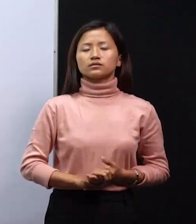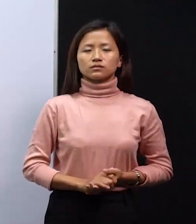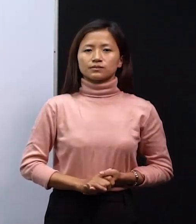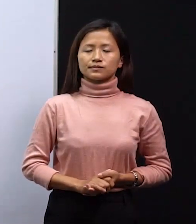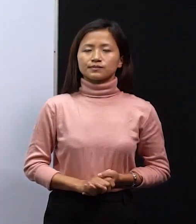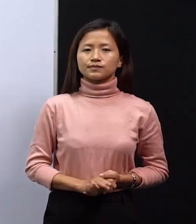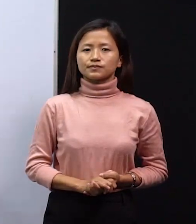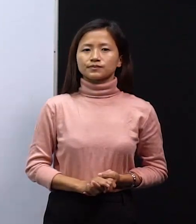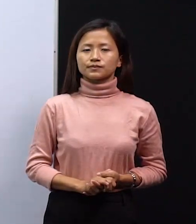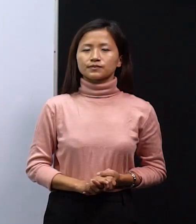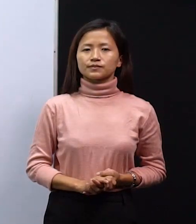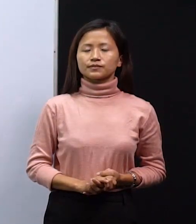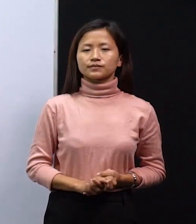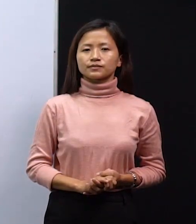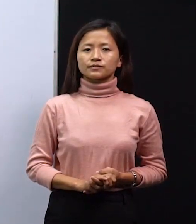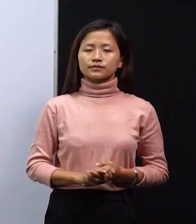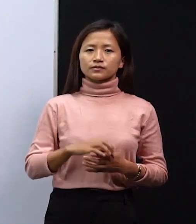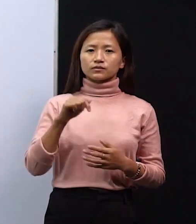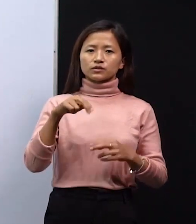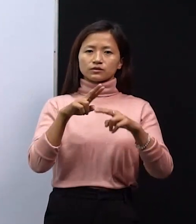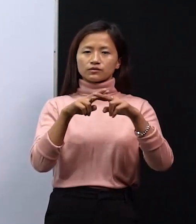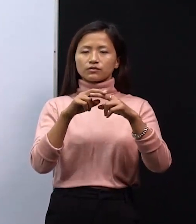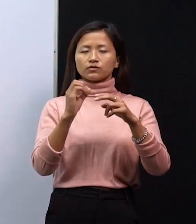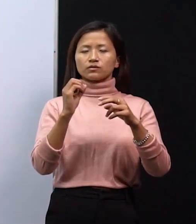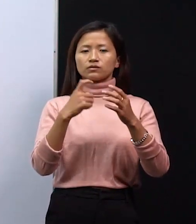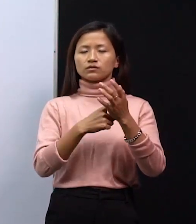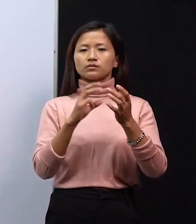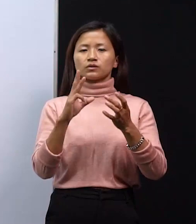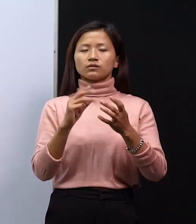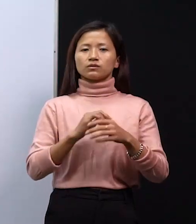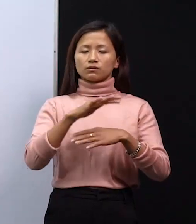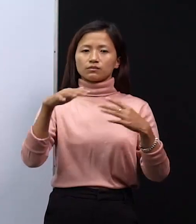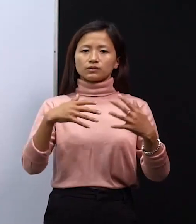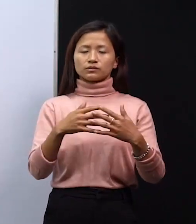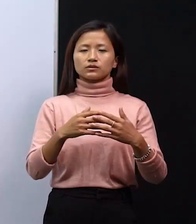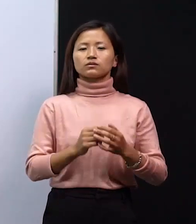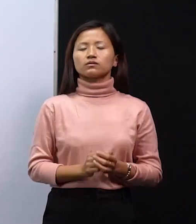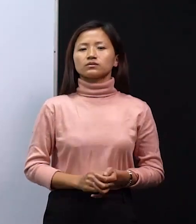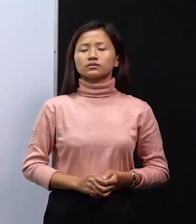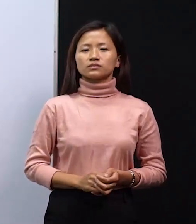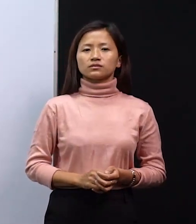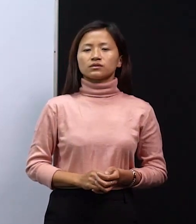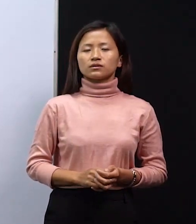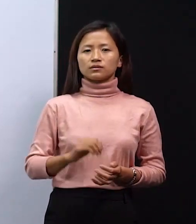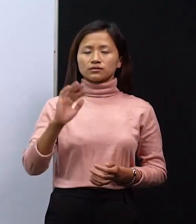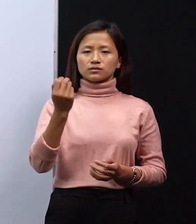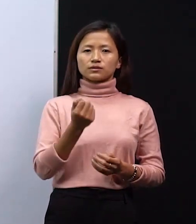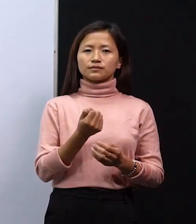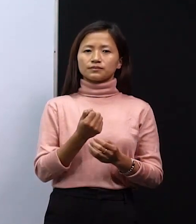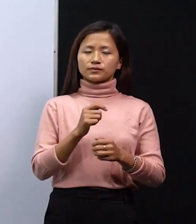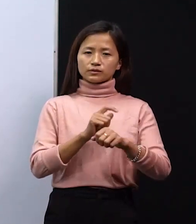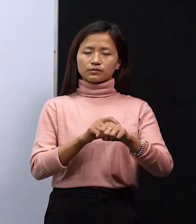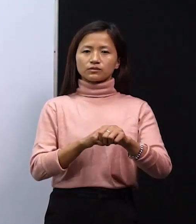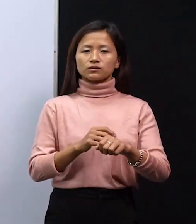Now this formula may not be applicable in many cases, but sometimes situation